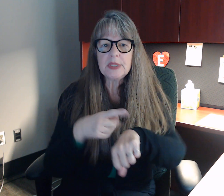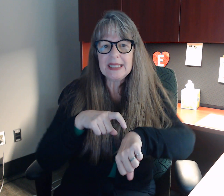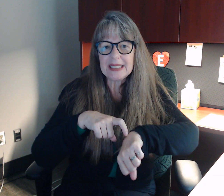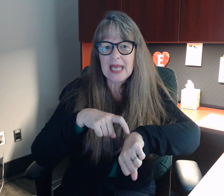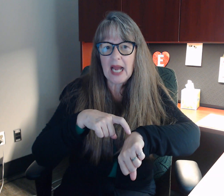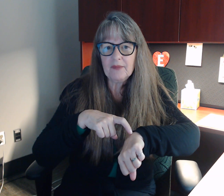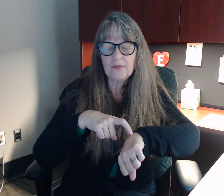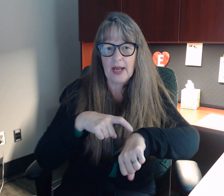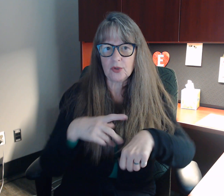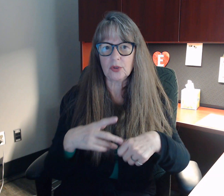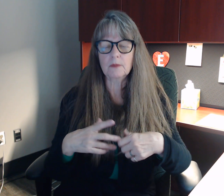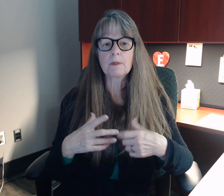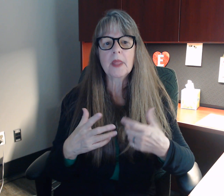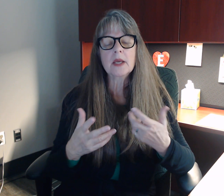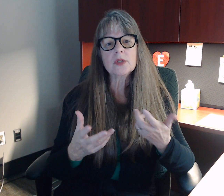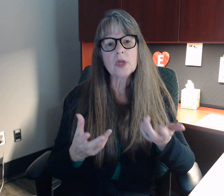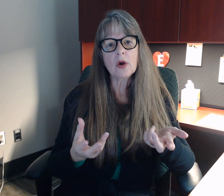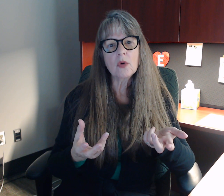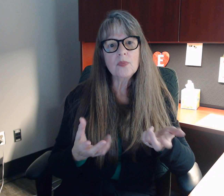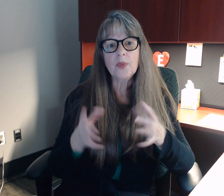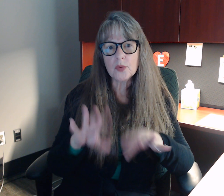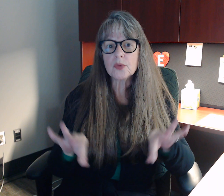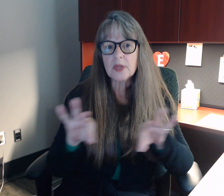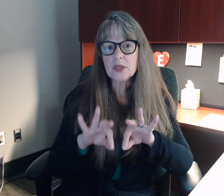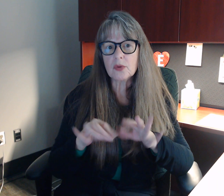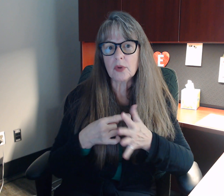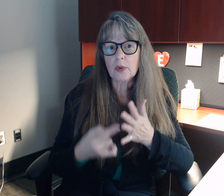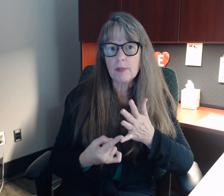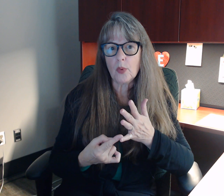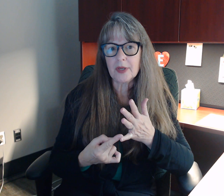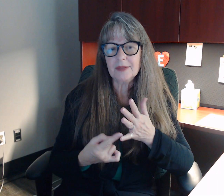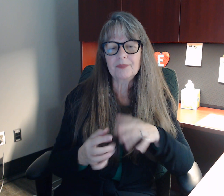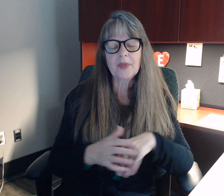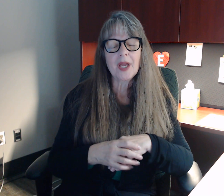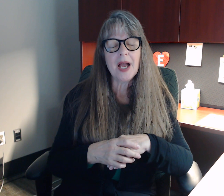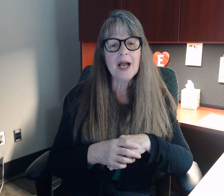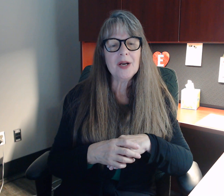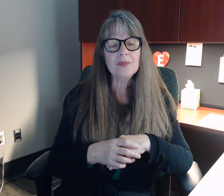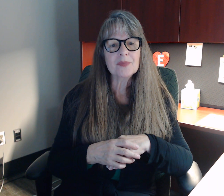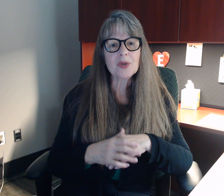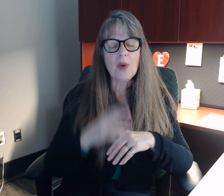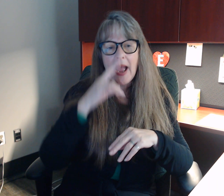the time factor. So those are things that are important. So have